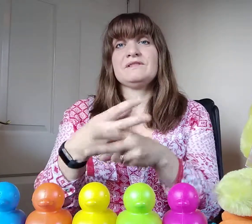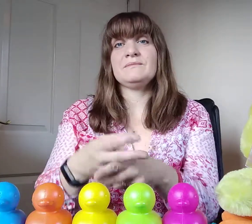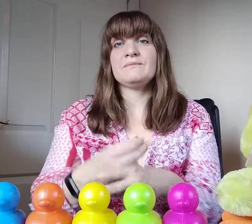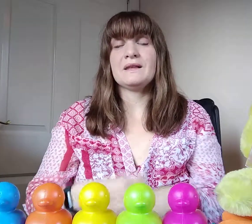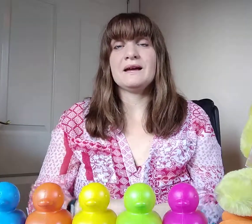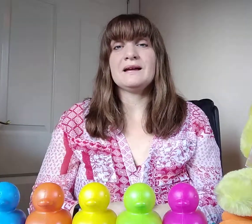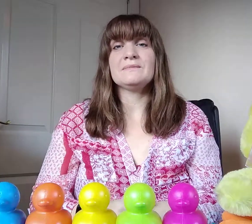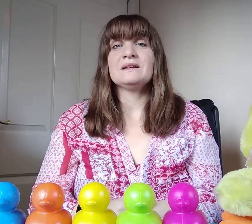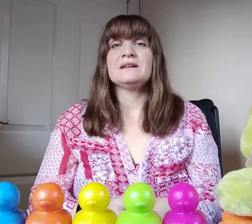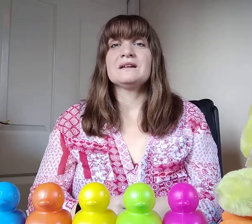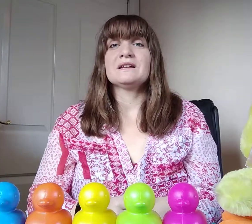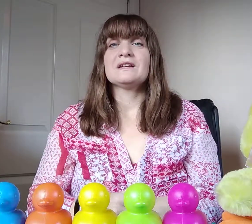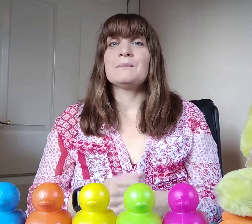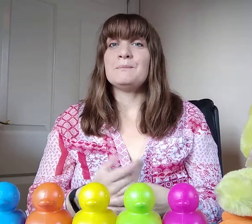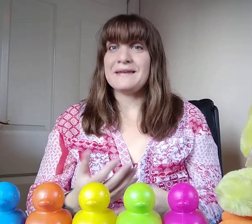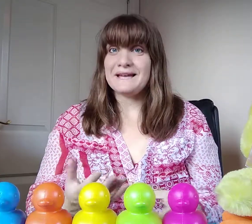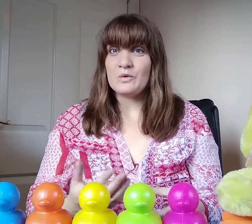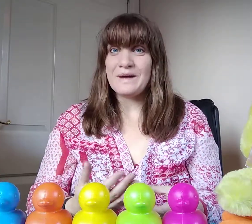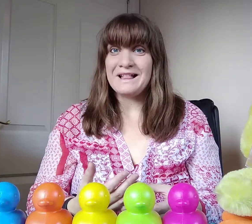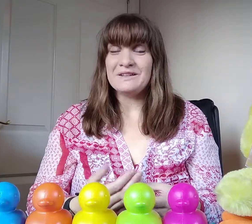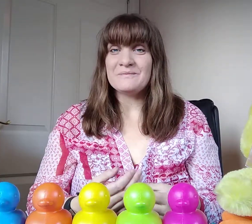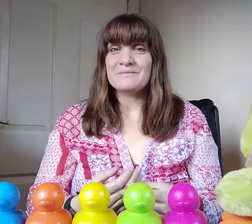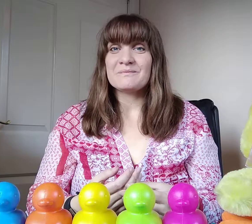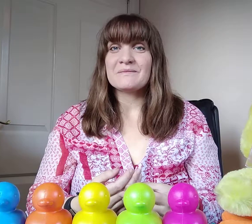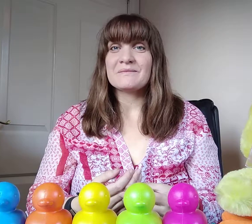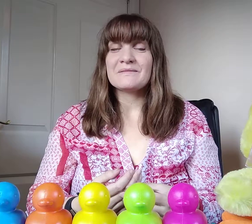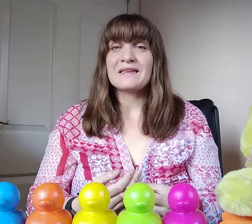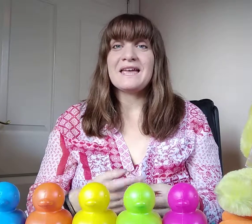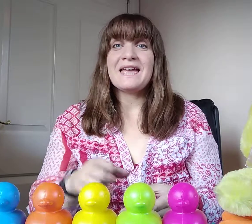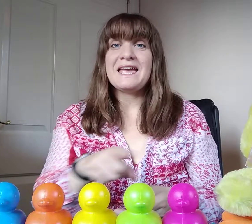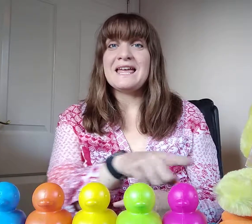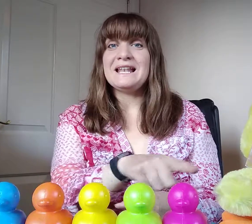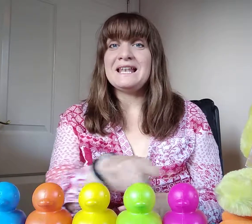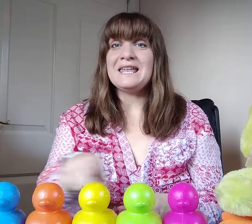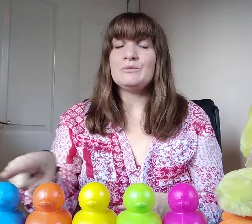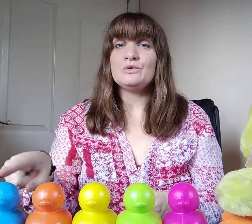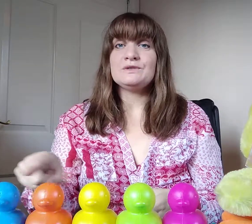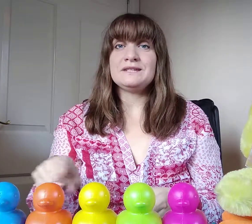them. Bien, well. Et les petits